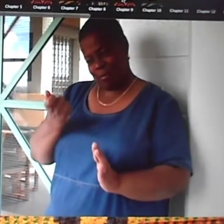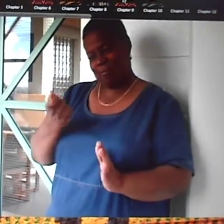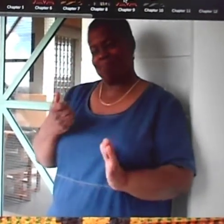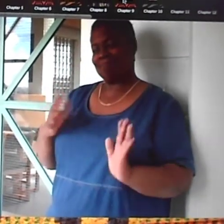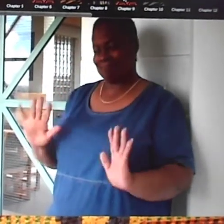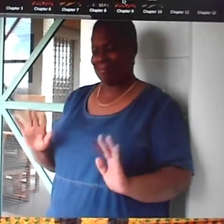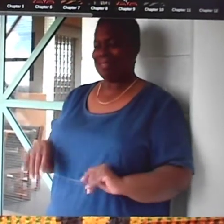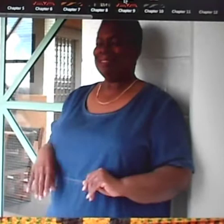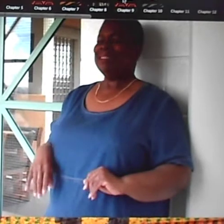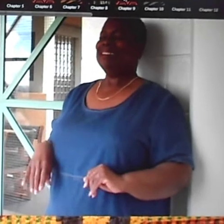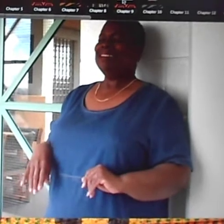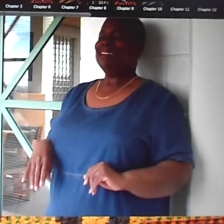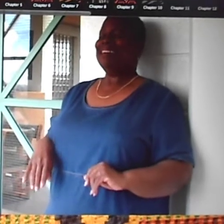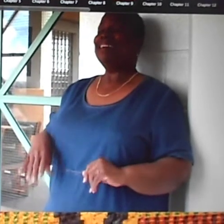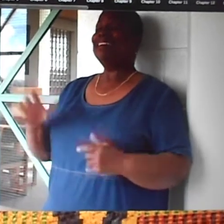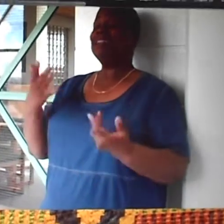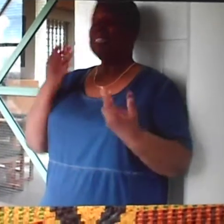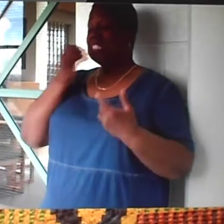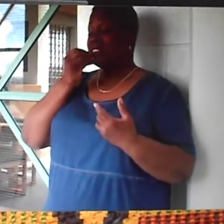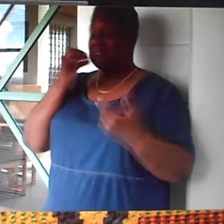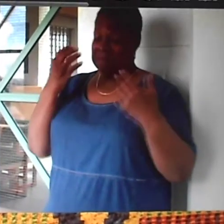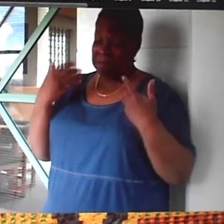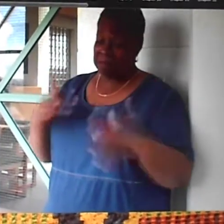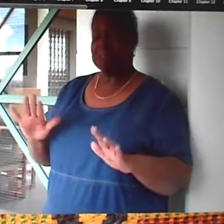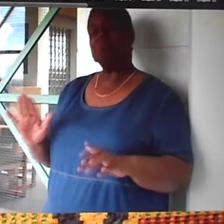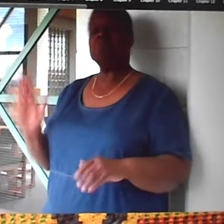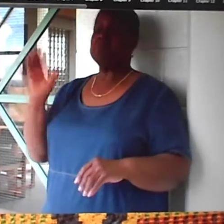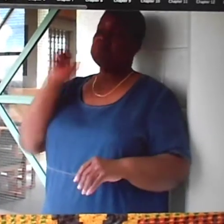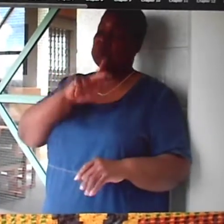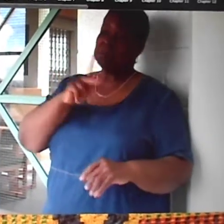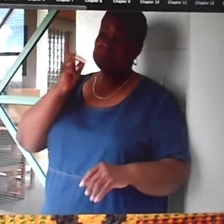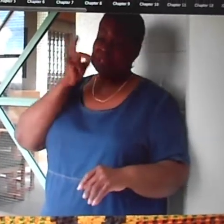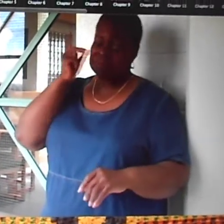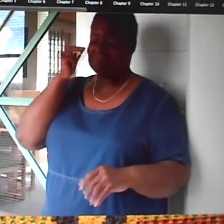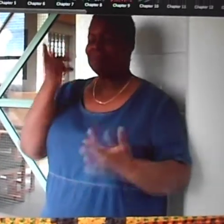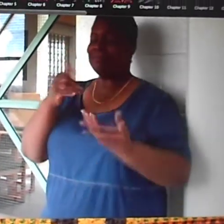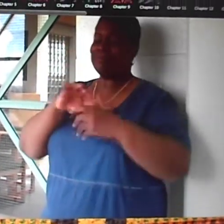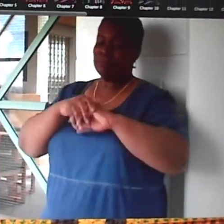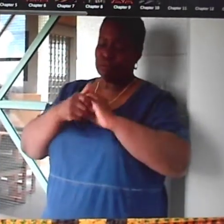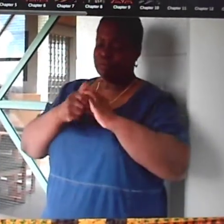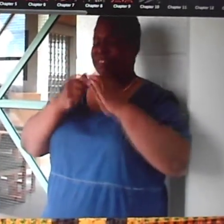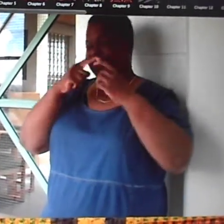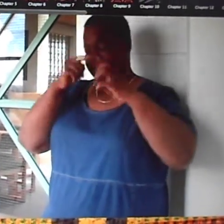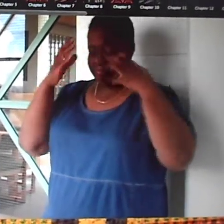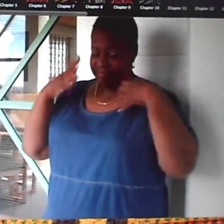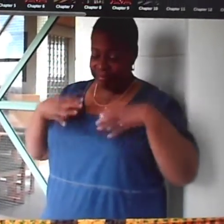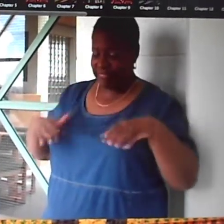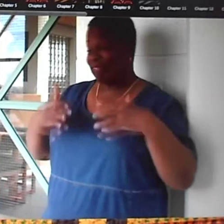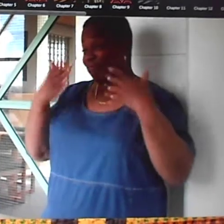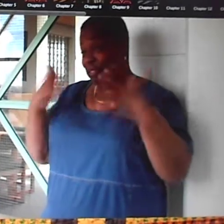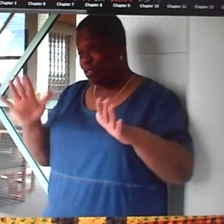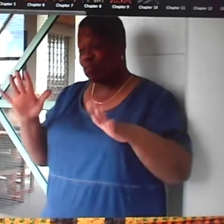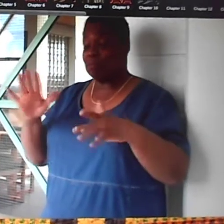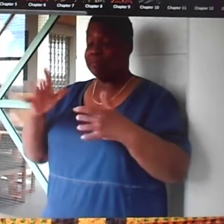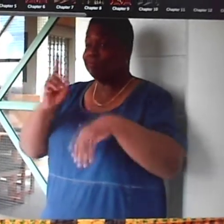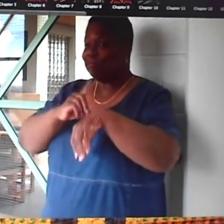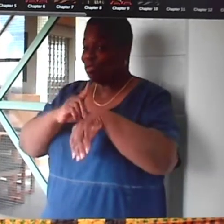much, because the rule was you had to eat at least a little bit of everything. Anyway, you'll finish cooking, go back to the dorm, brush